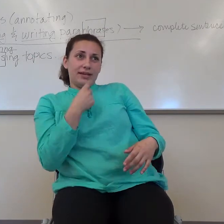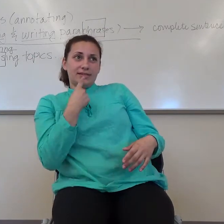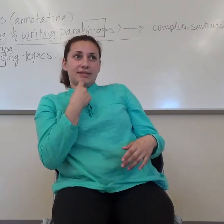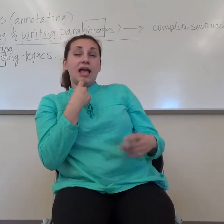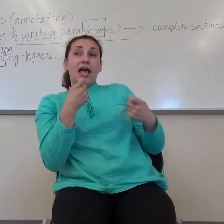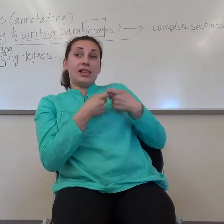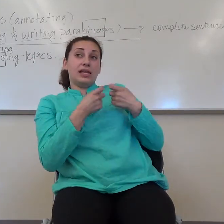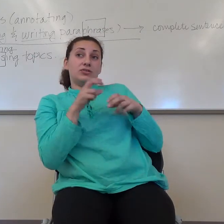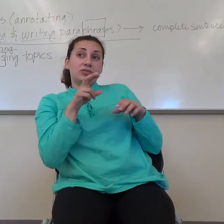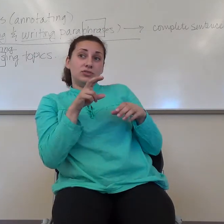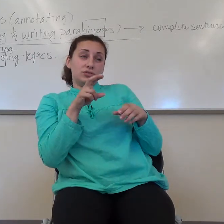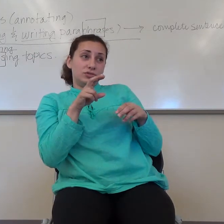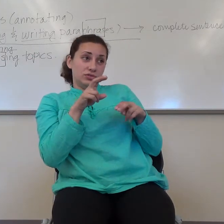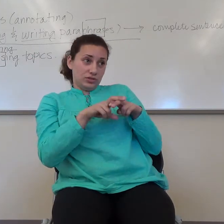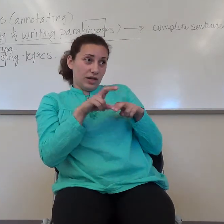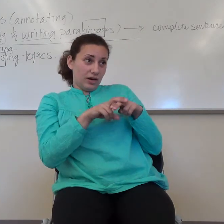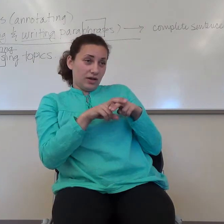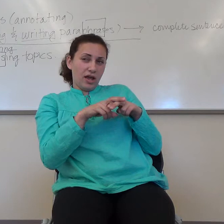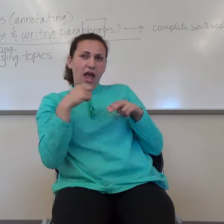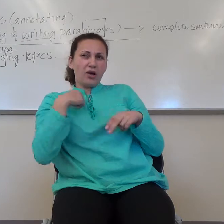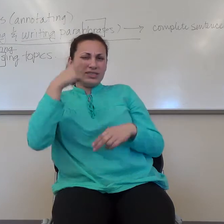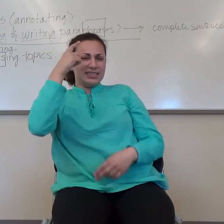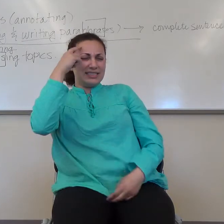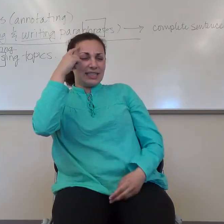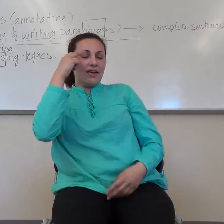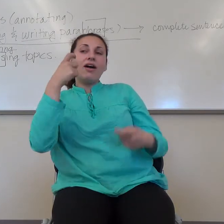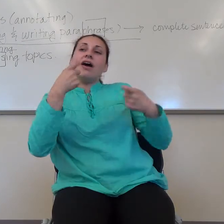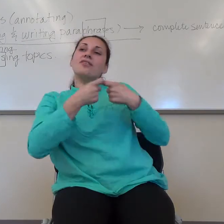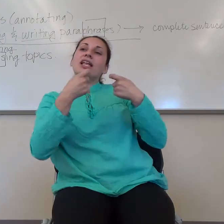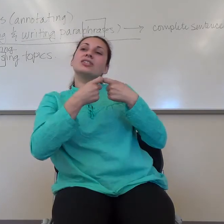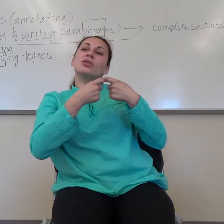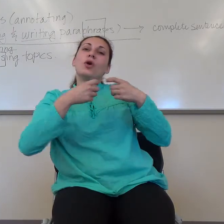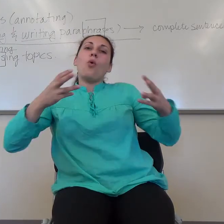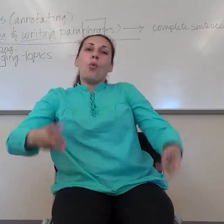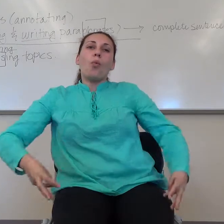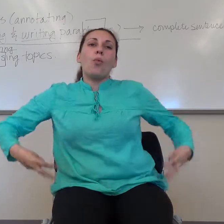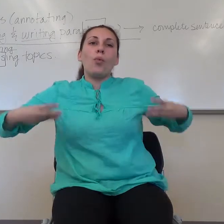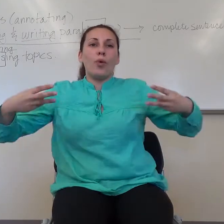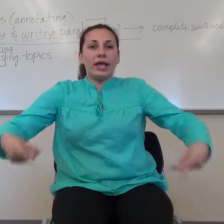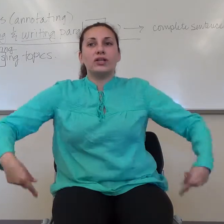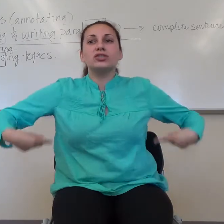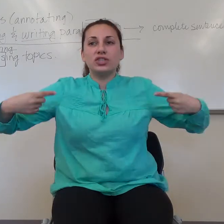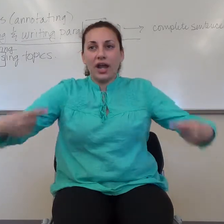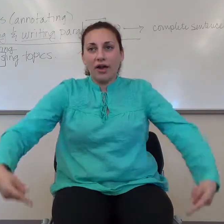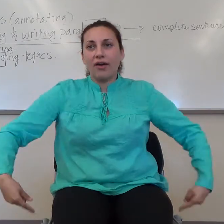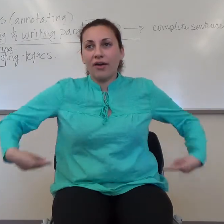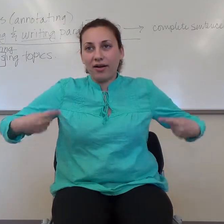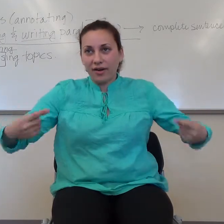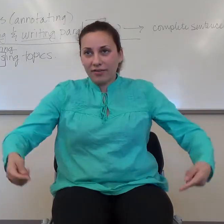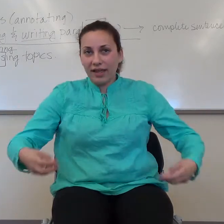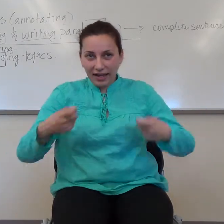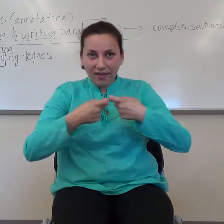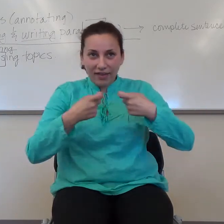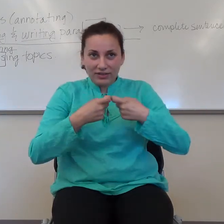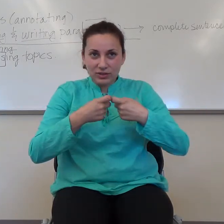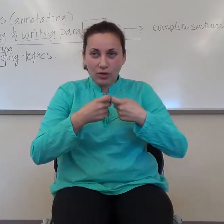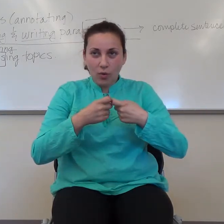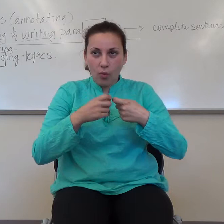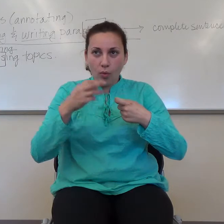I was thinking of the electric wheelchair. Okay, yes. And this is an interesting thing about some